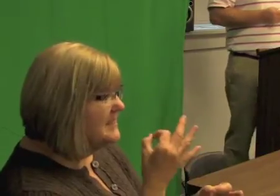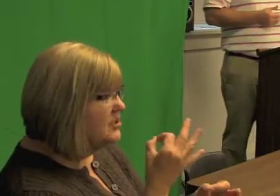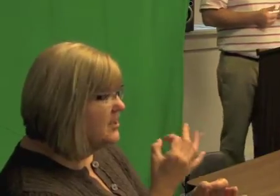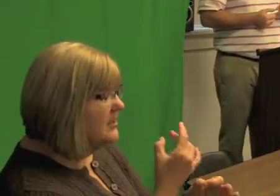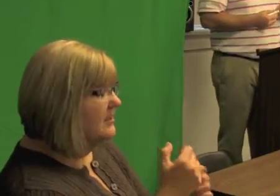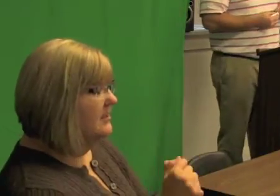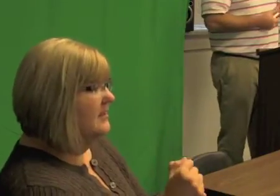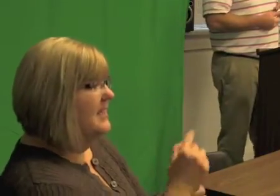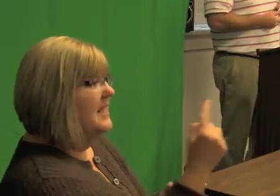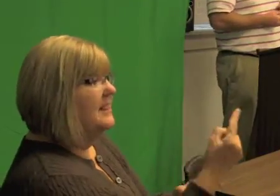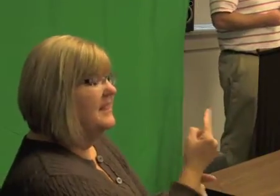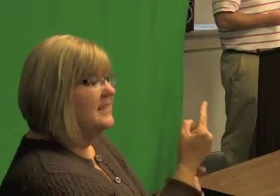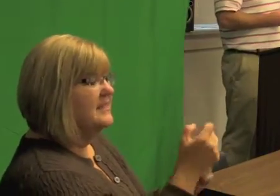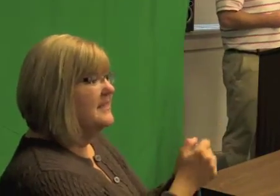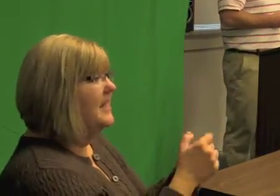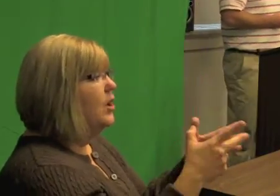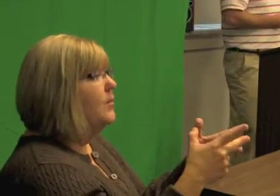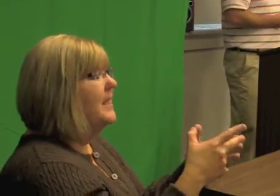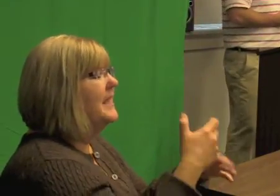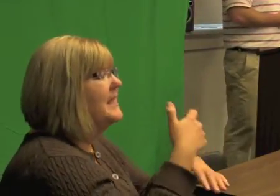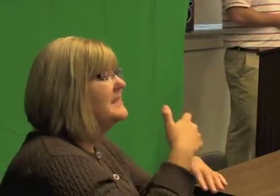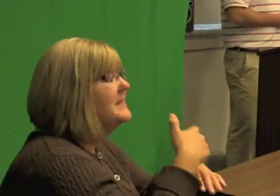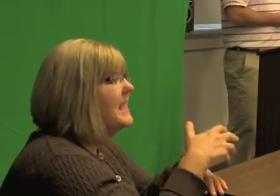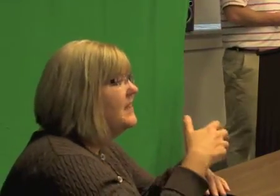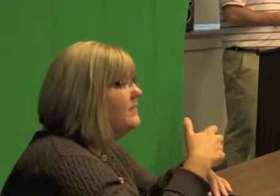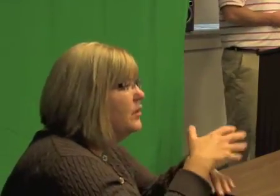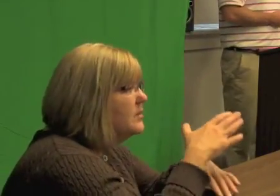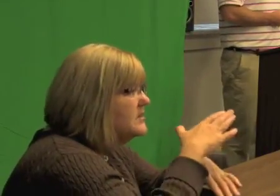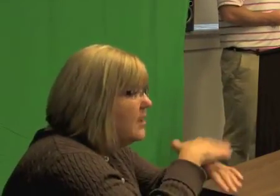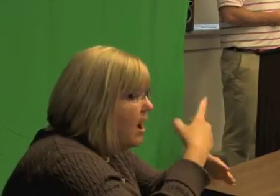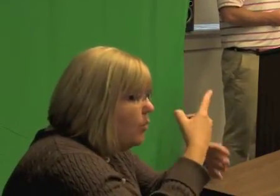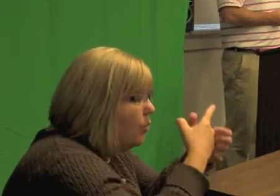What is the single biggest influence on what you're going to buy?